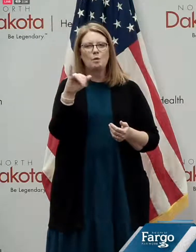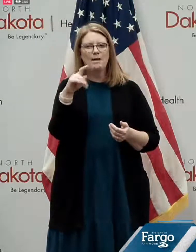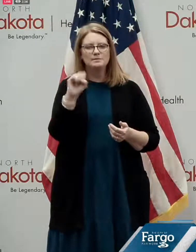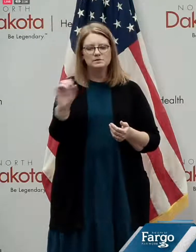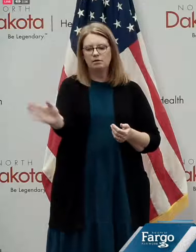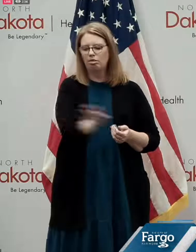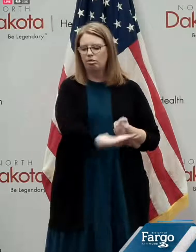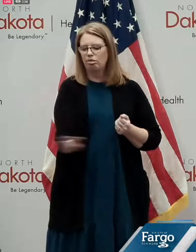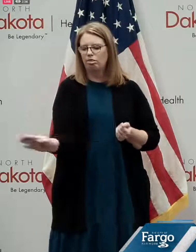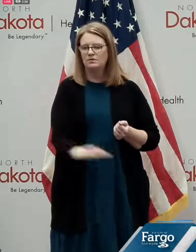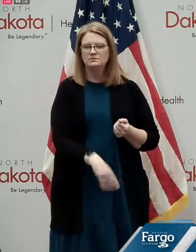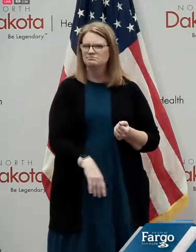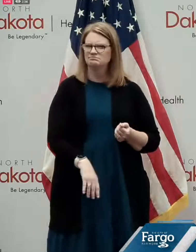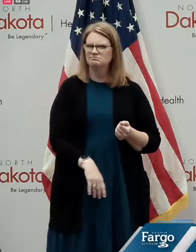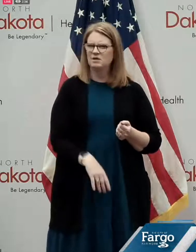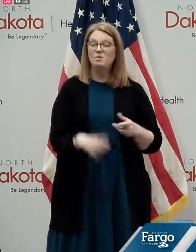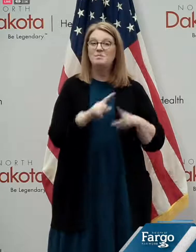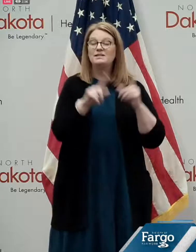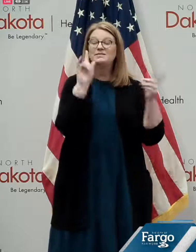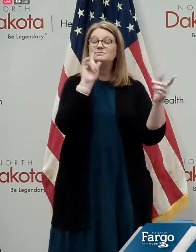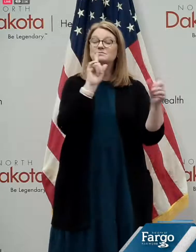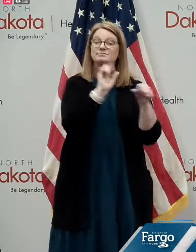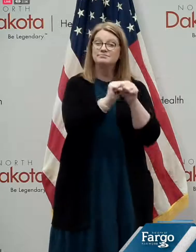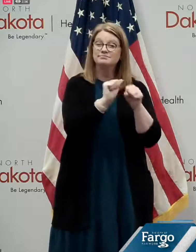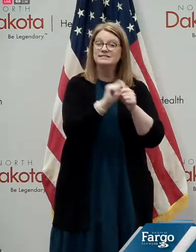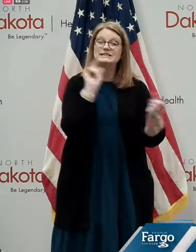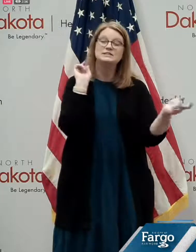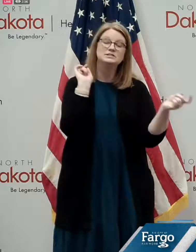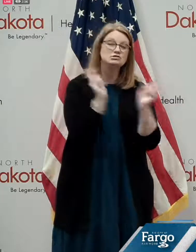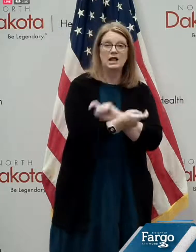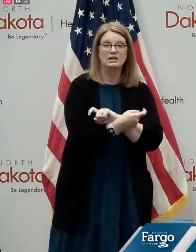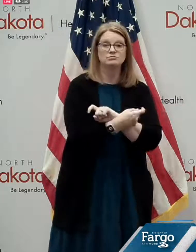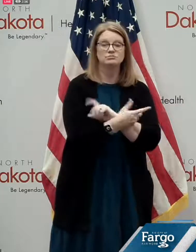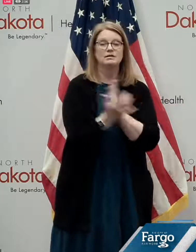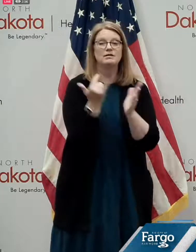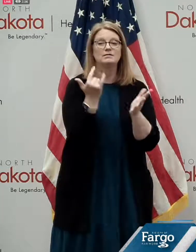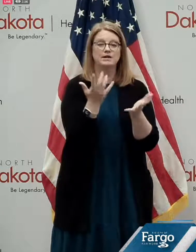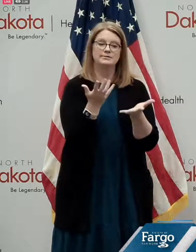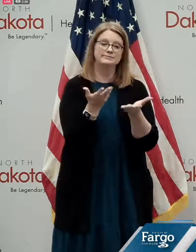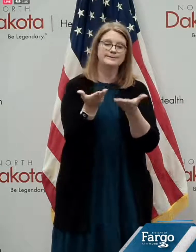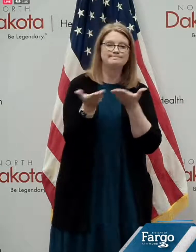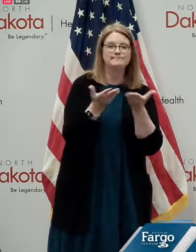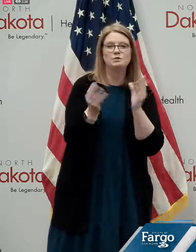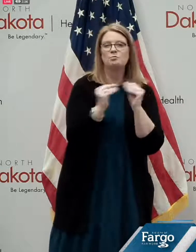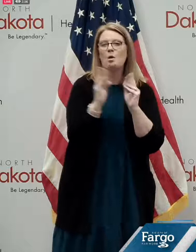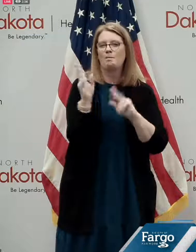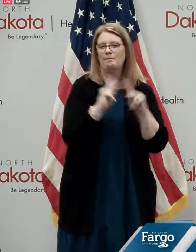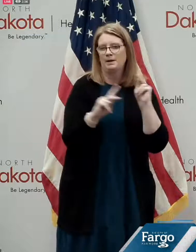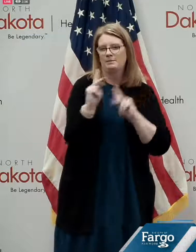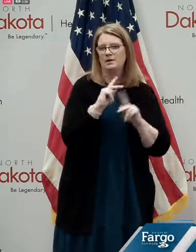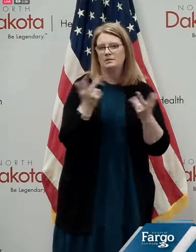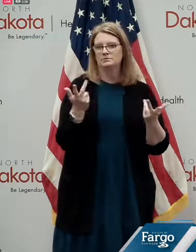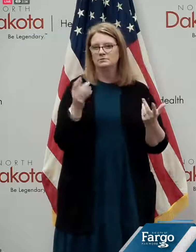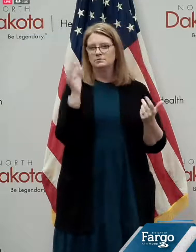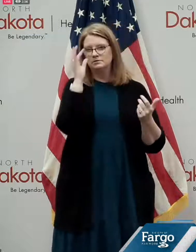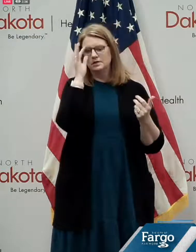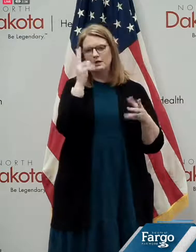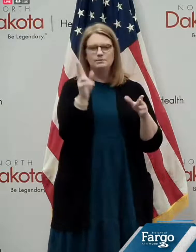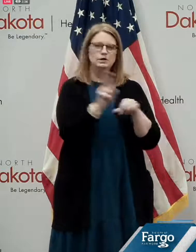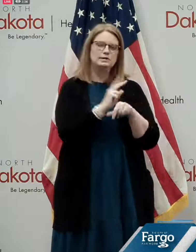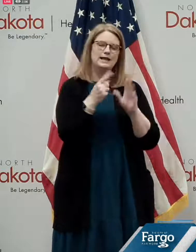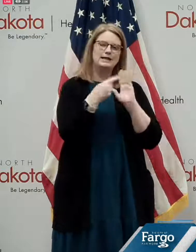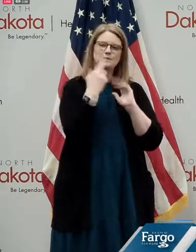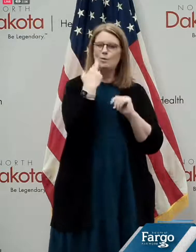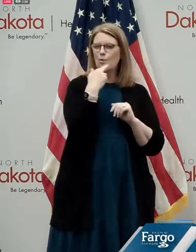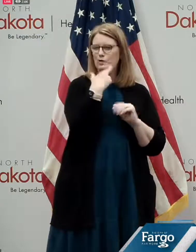model in a way where you could accommodate more people safely and therefore spread the infection. I mean, kind of using as a restaurant example, but it